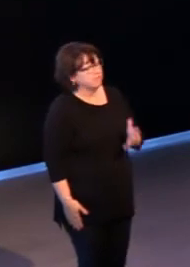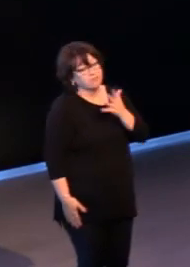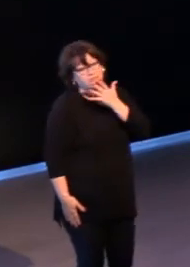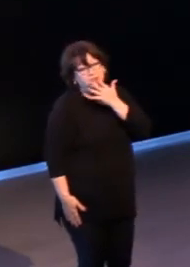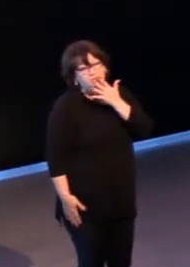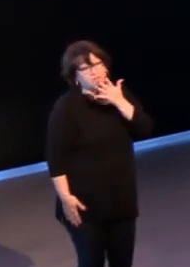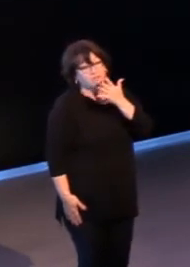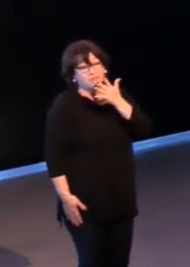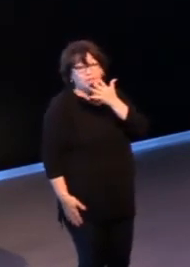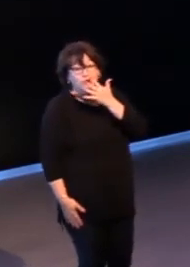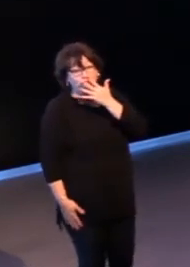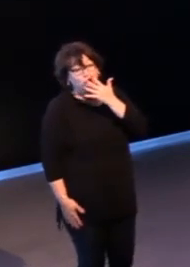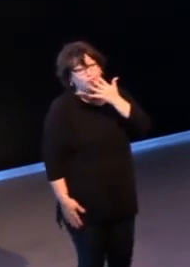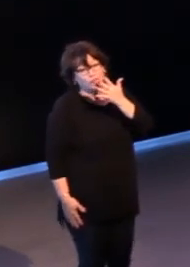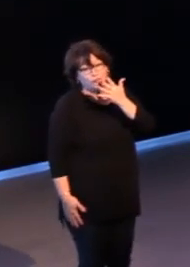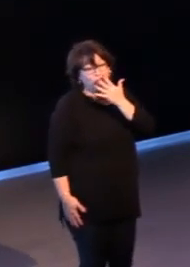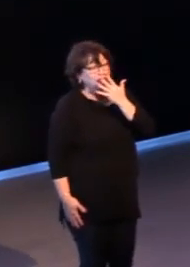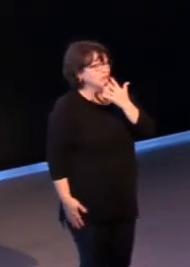oh, oh, oh, oh, oh, oh, oh,